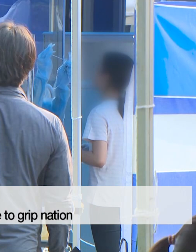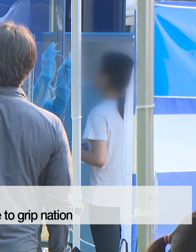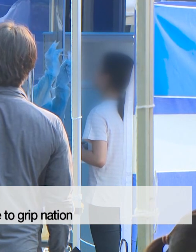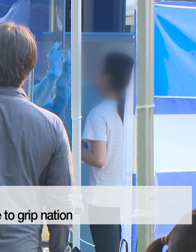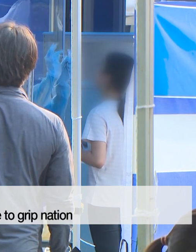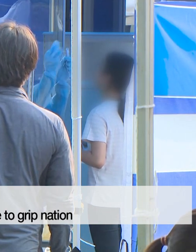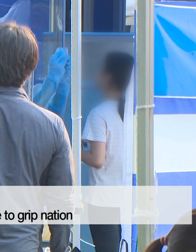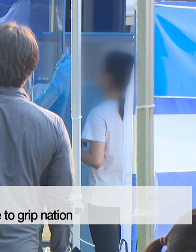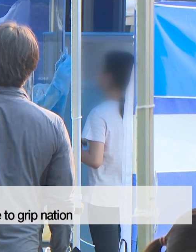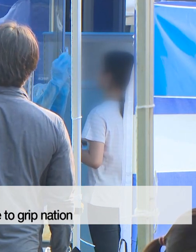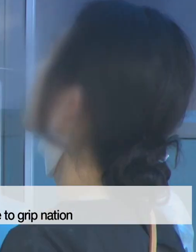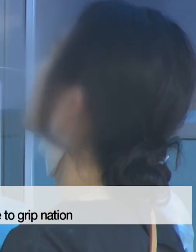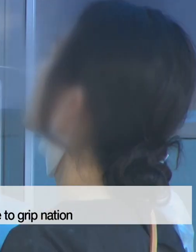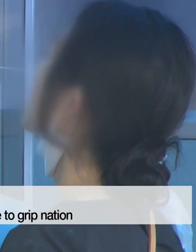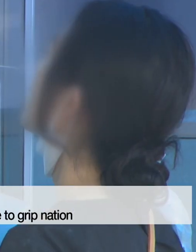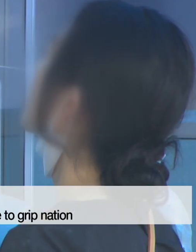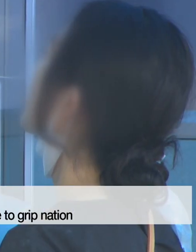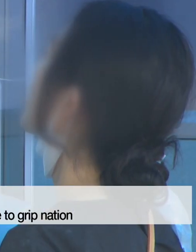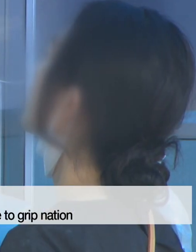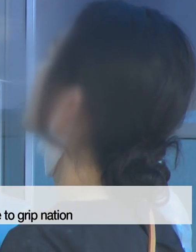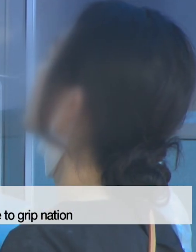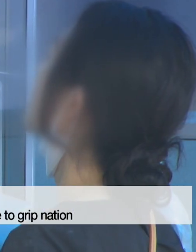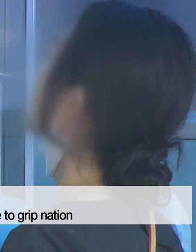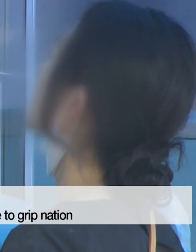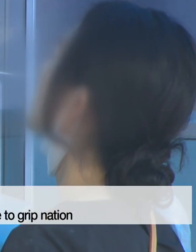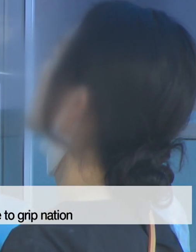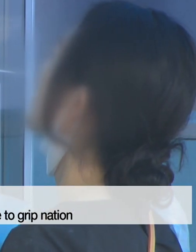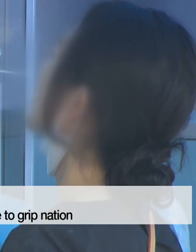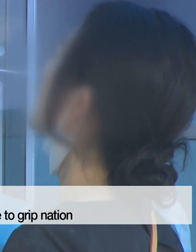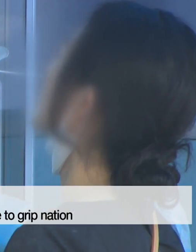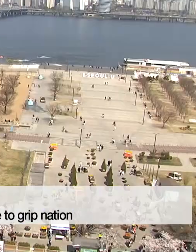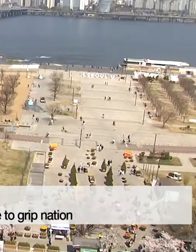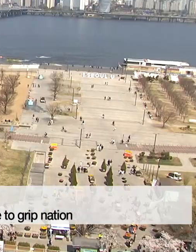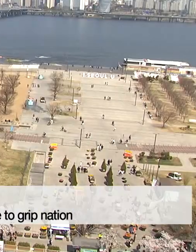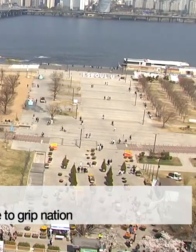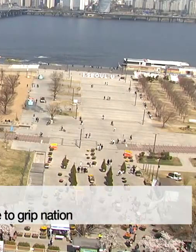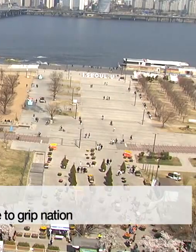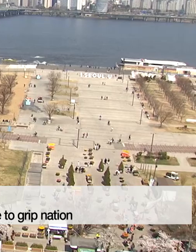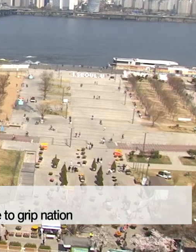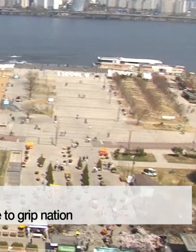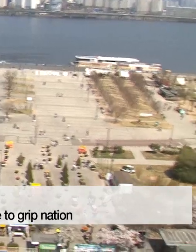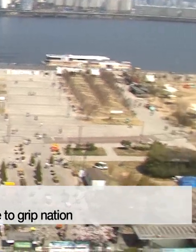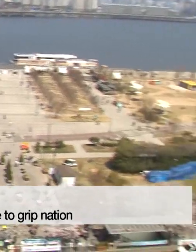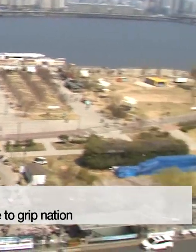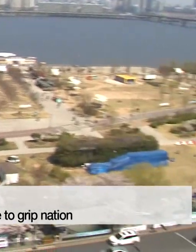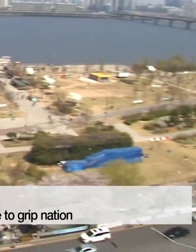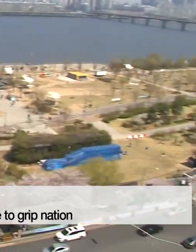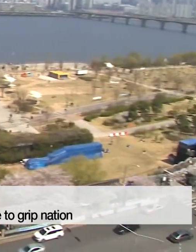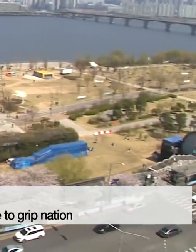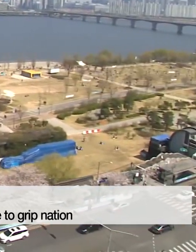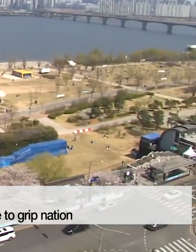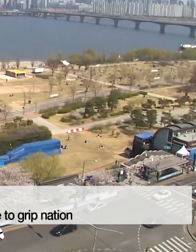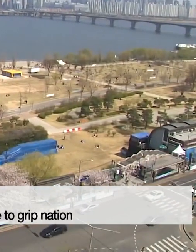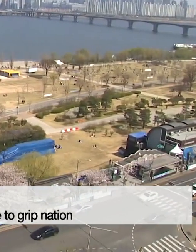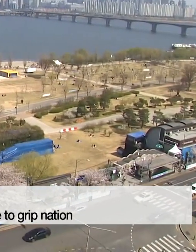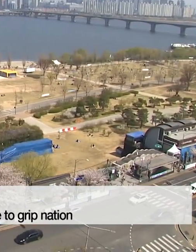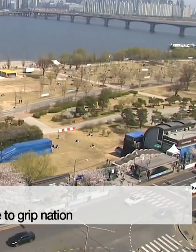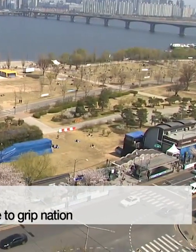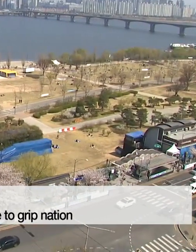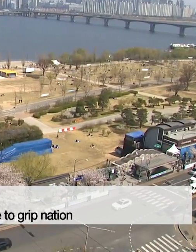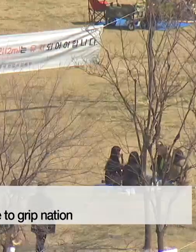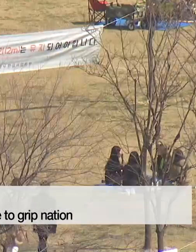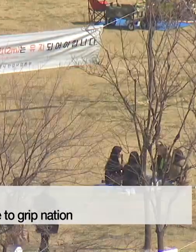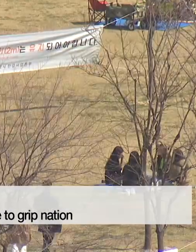5 coronavirus cases were confirmed to have occurred during a social club meeting of car enthusiasts at a parking